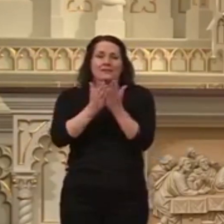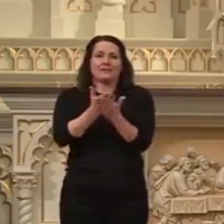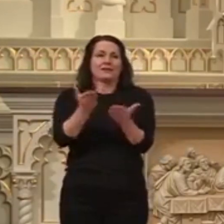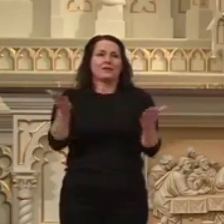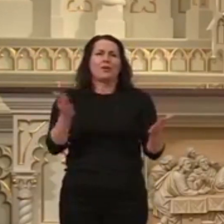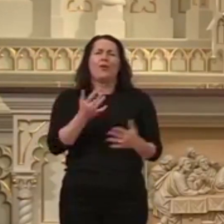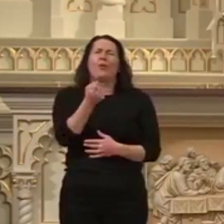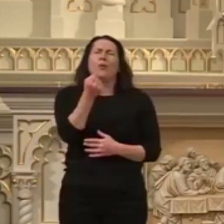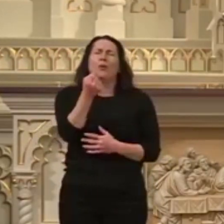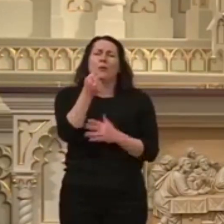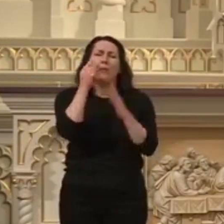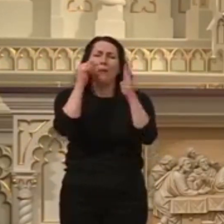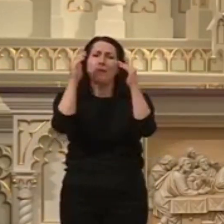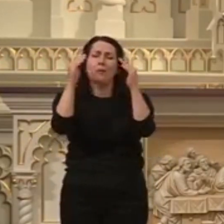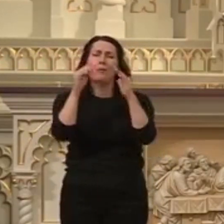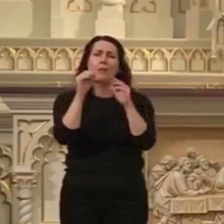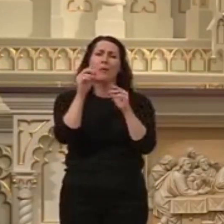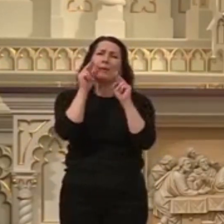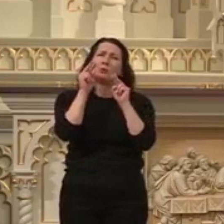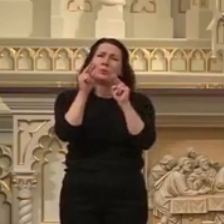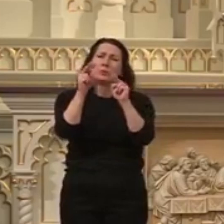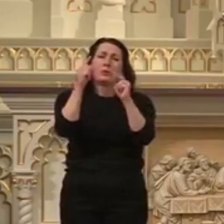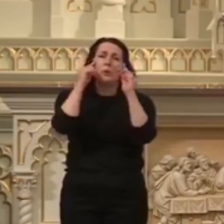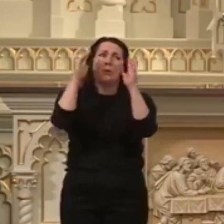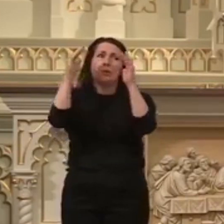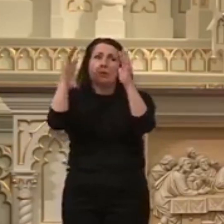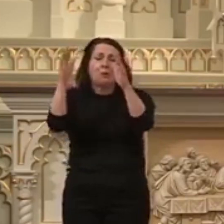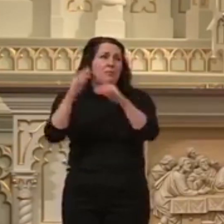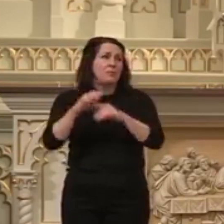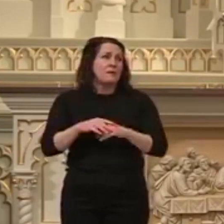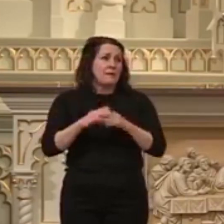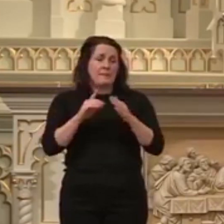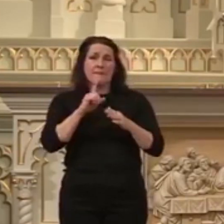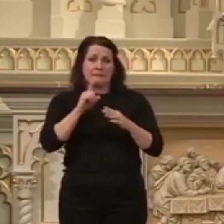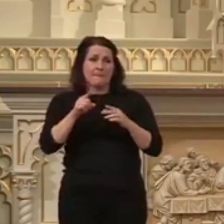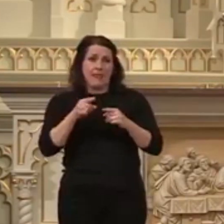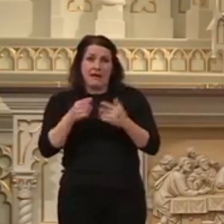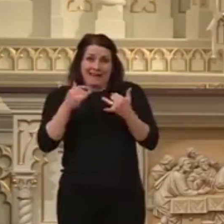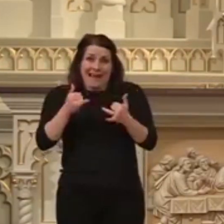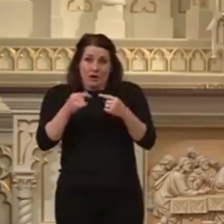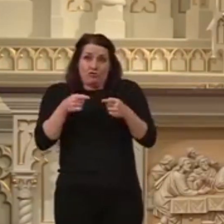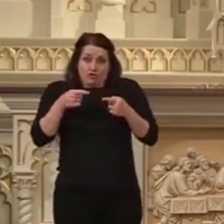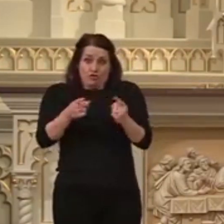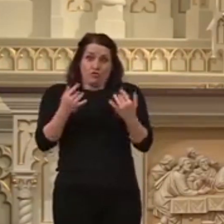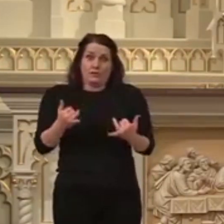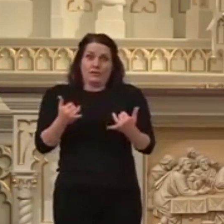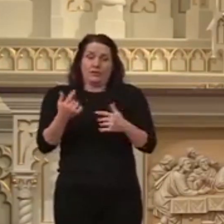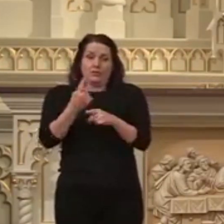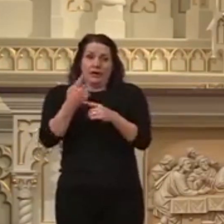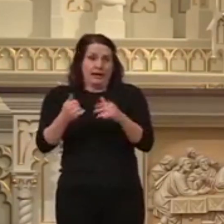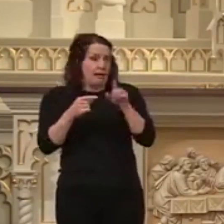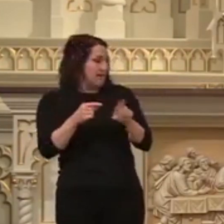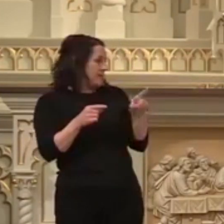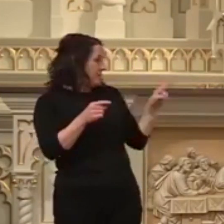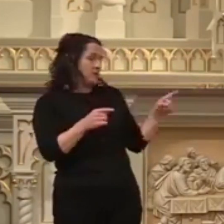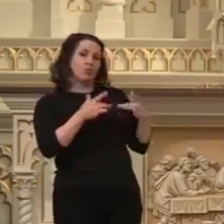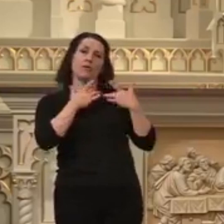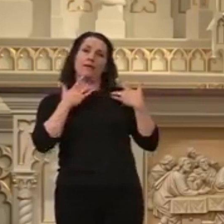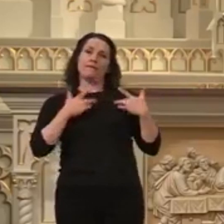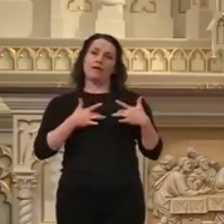is that hope. Right next door, during this service right now, we have the Heart Ministry